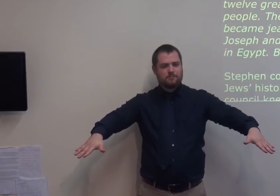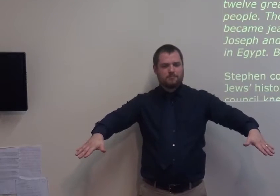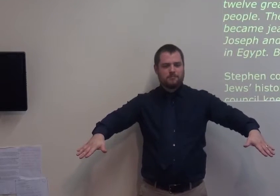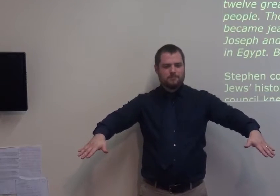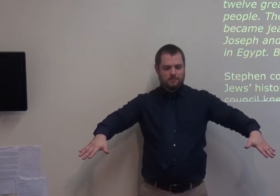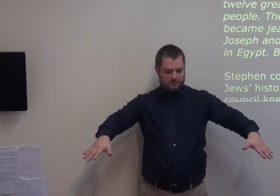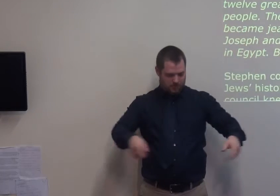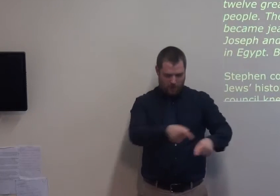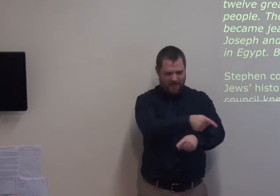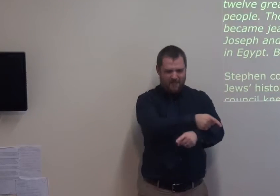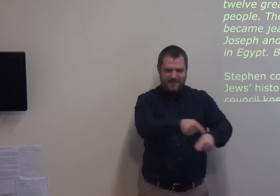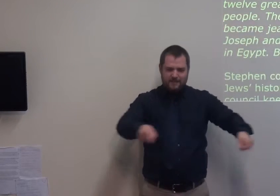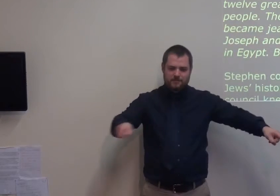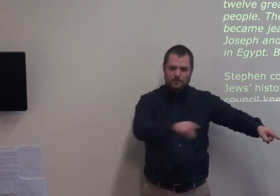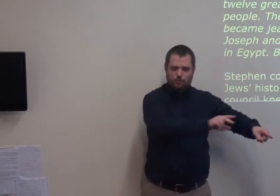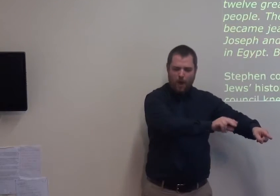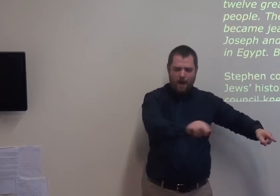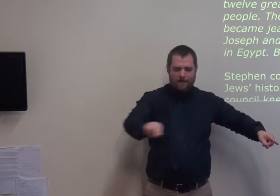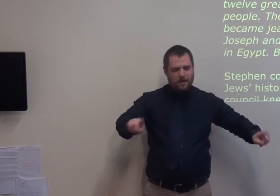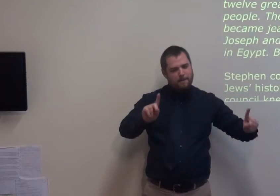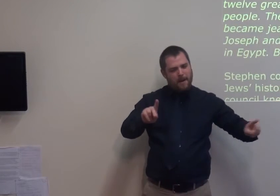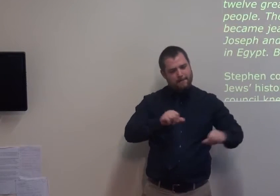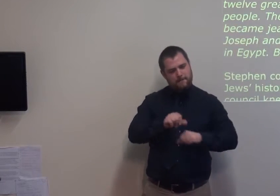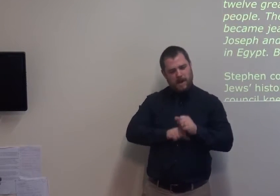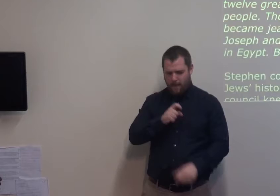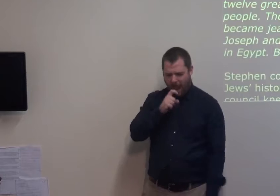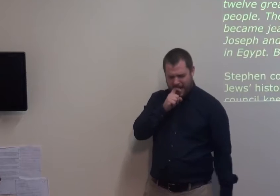These ancestors of ours became jealous of their brother, Joseph,